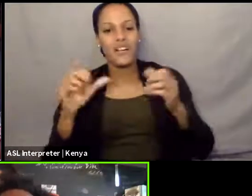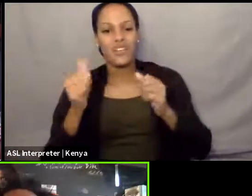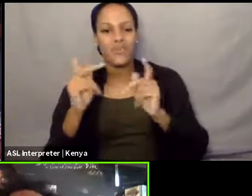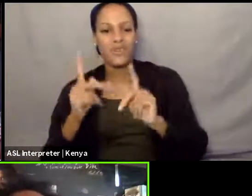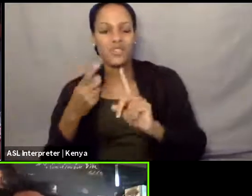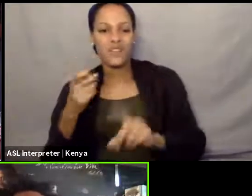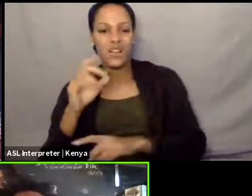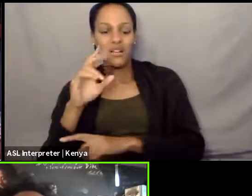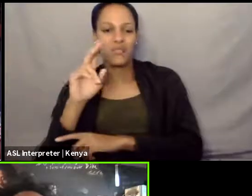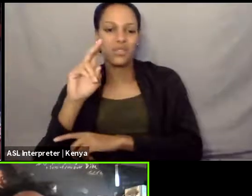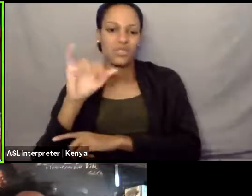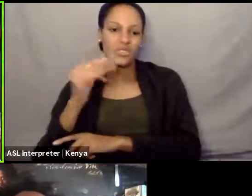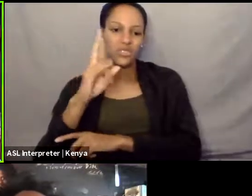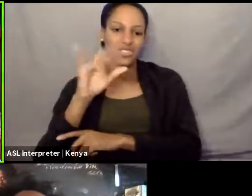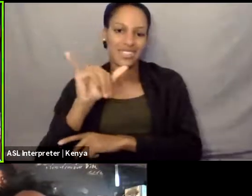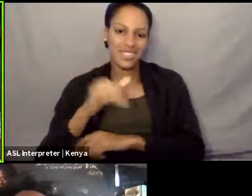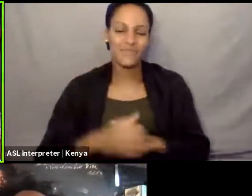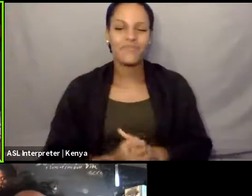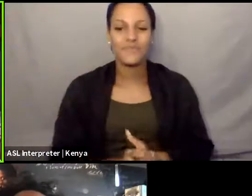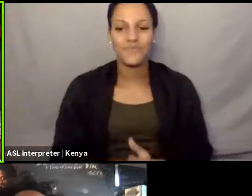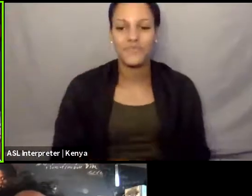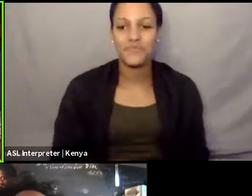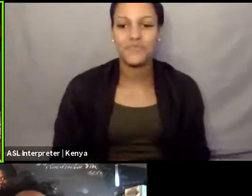So a shout out from Jersey. Yeah.